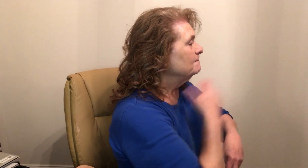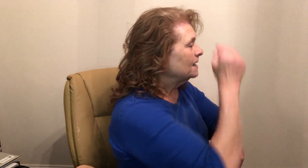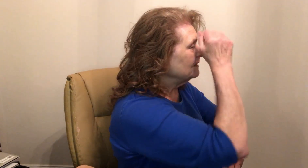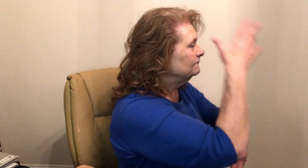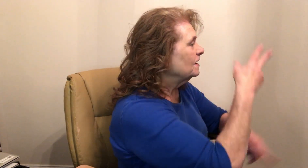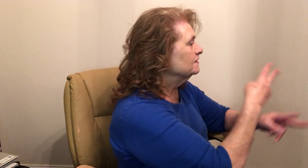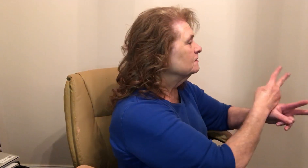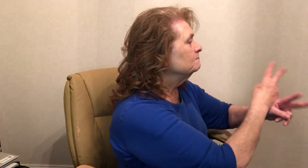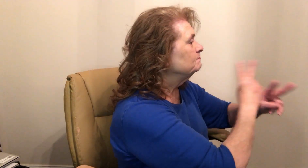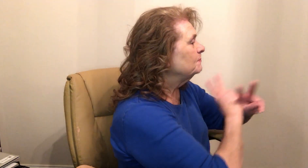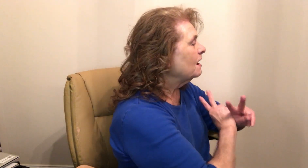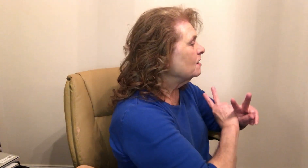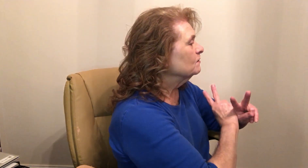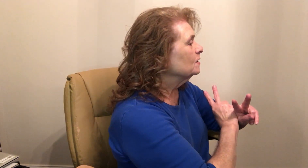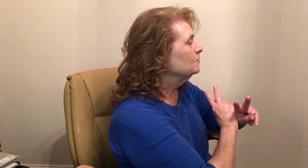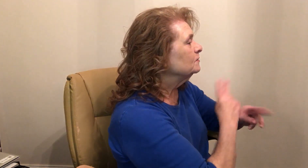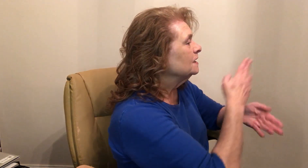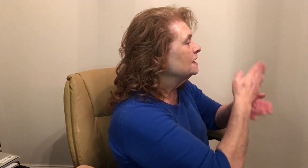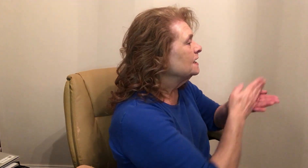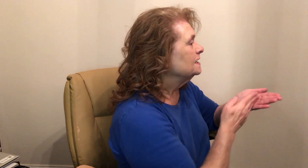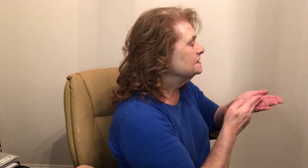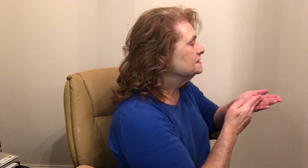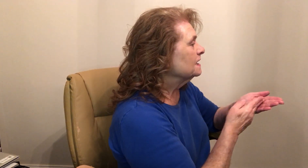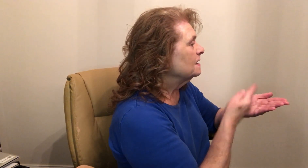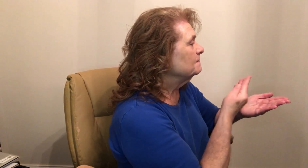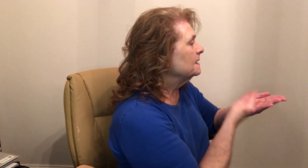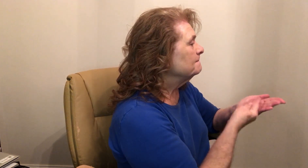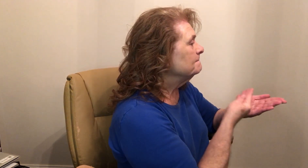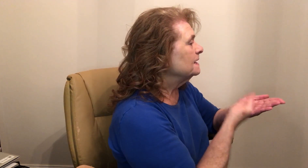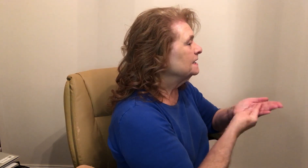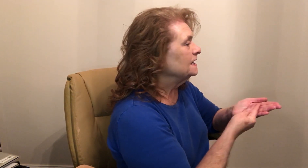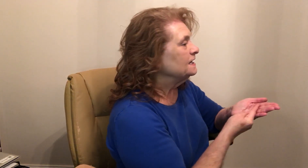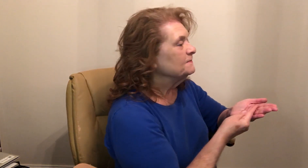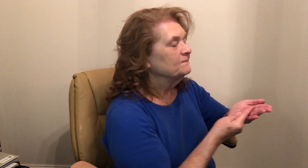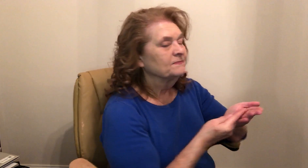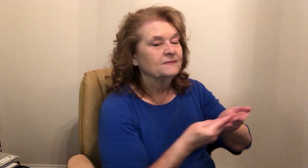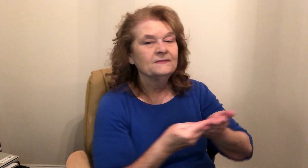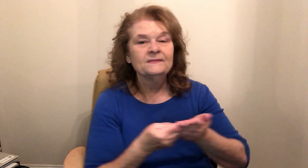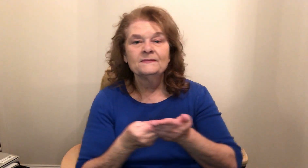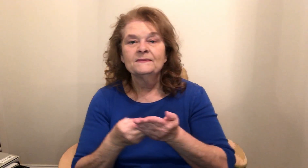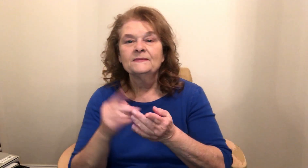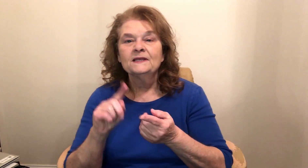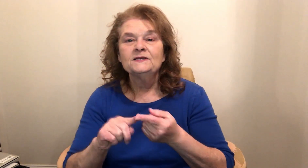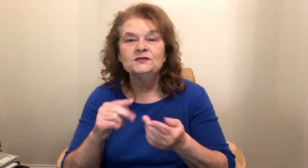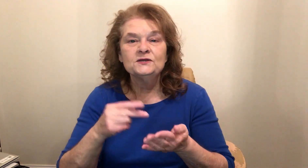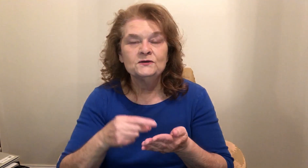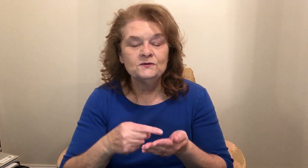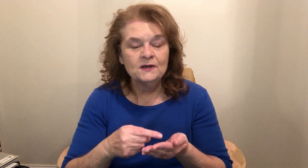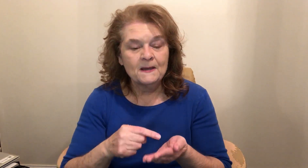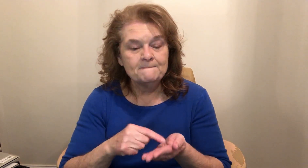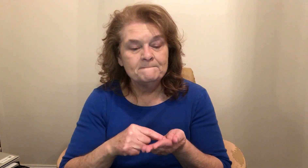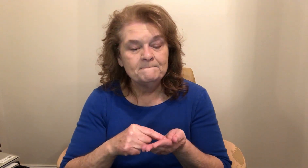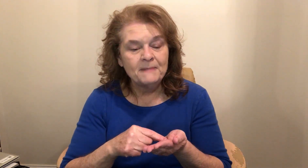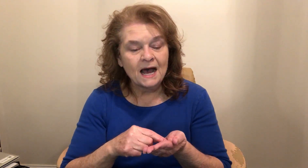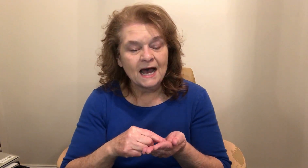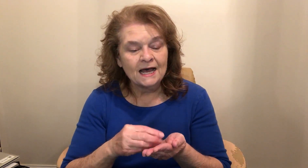My father borrowed some money to buy.